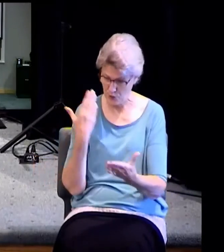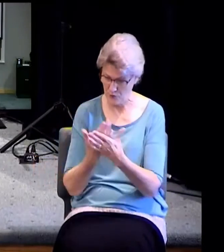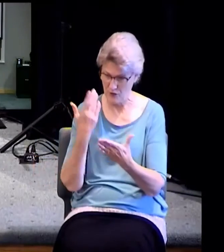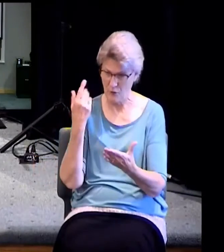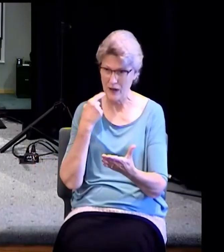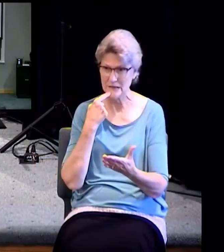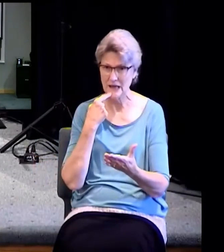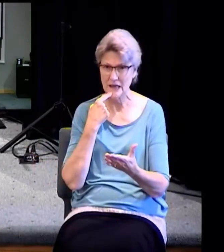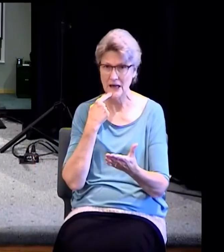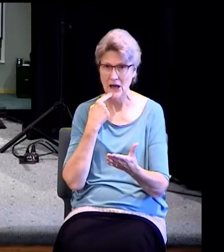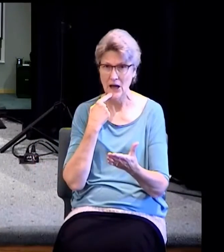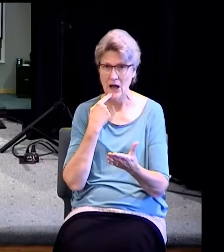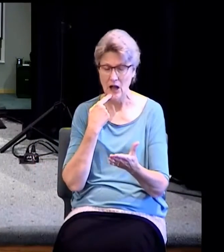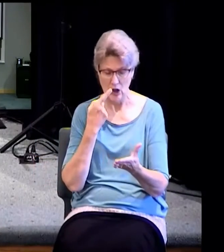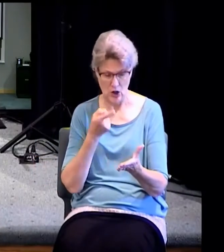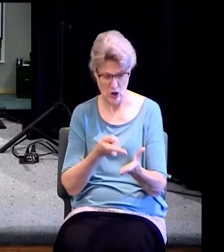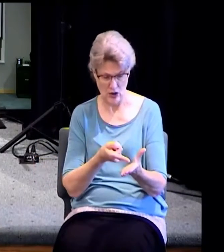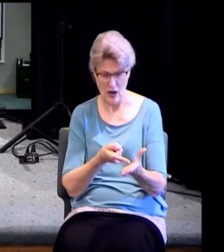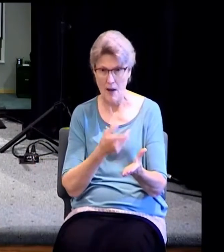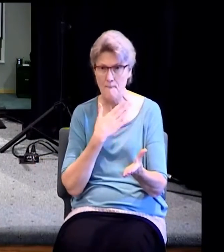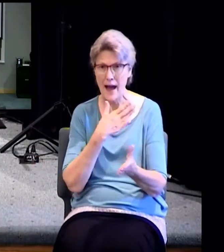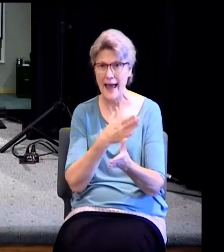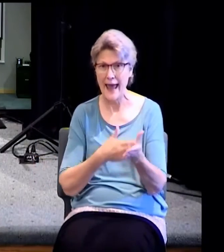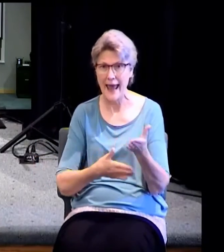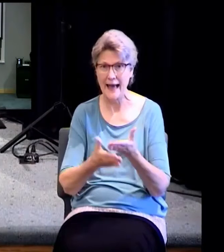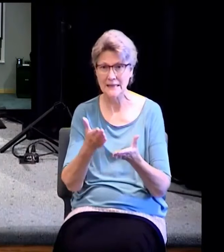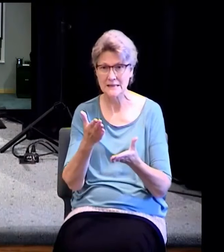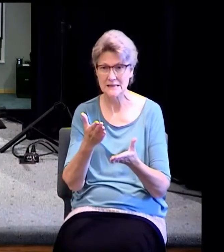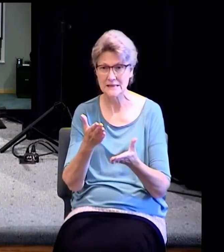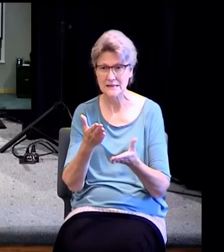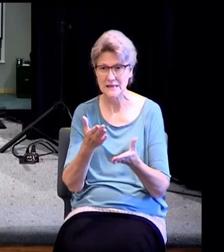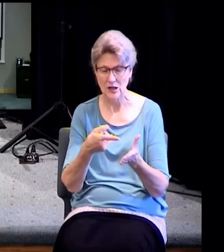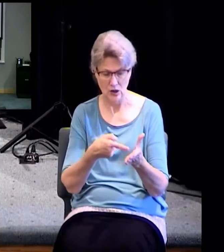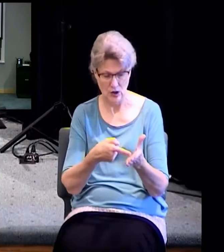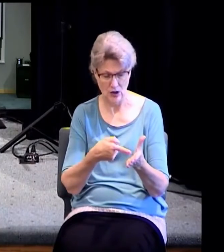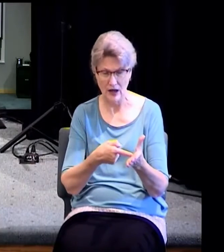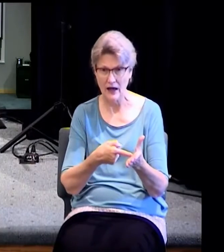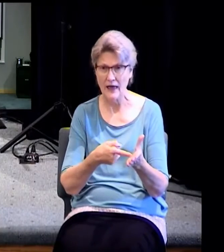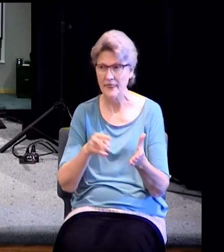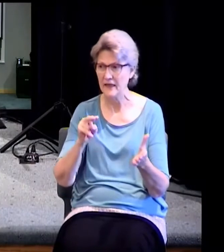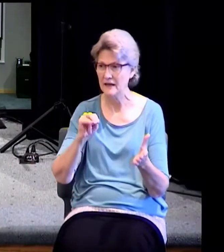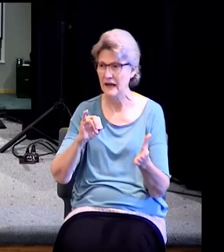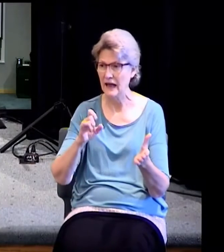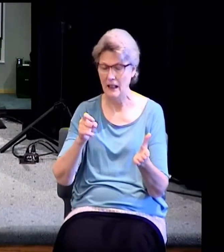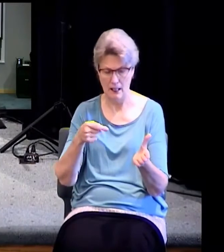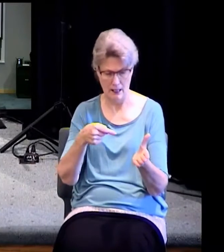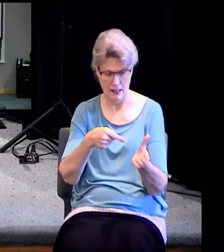hands. Behold where the nails were.'" God.